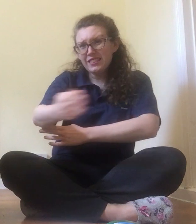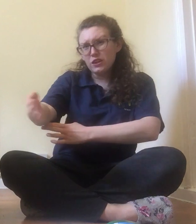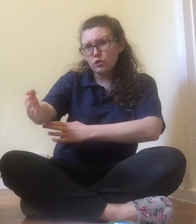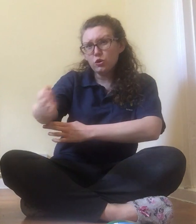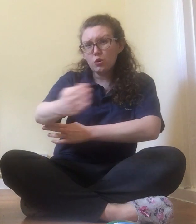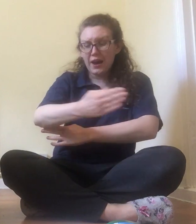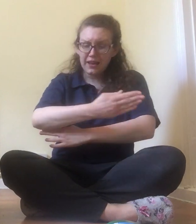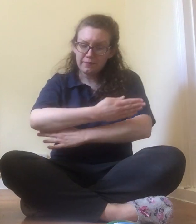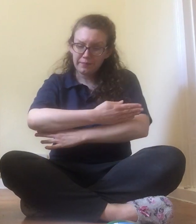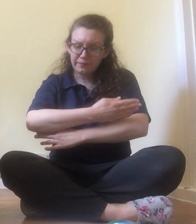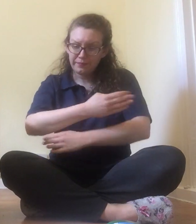the doorway.